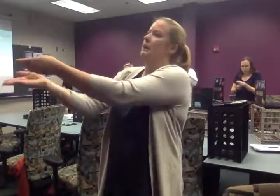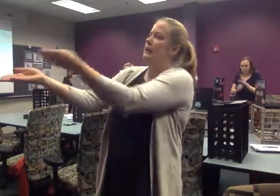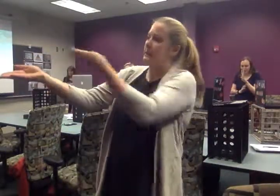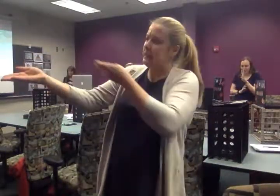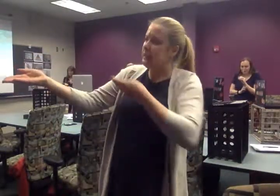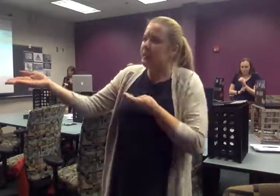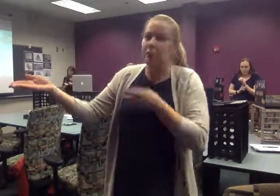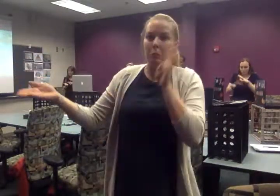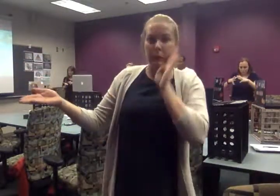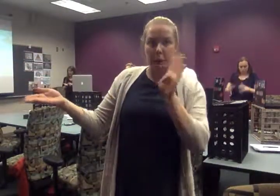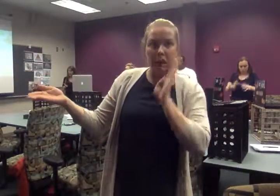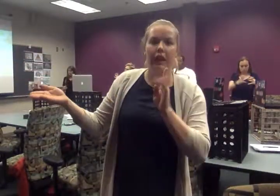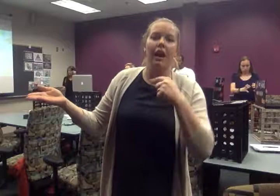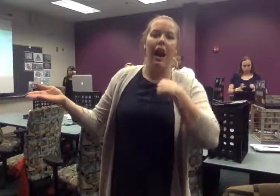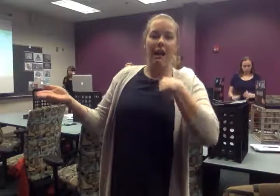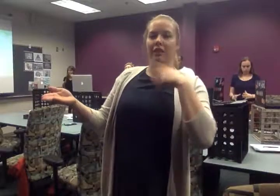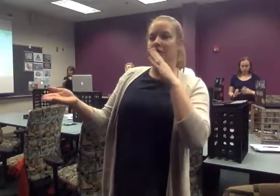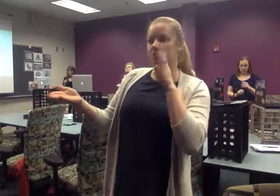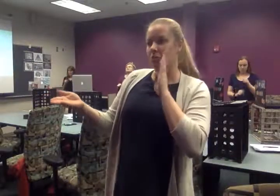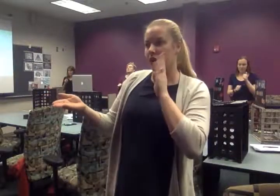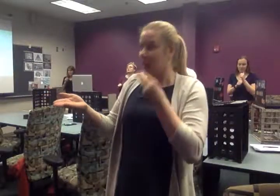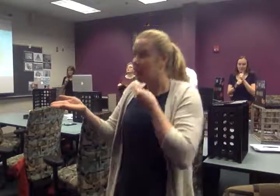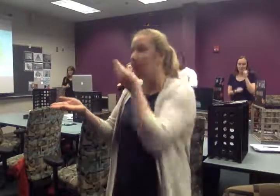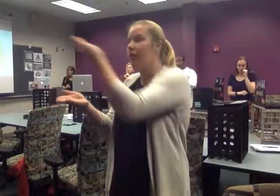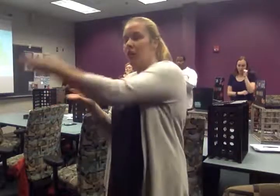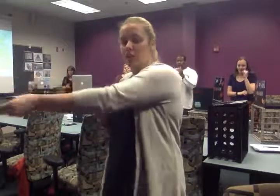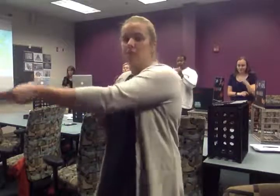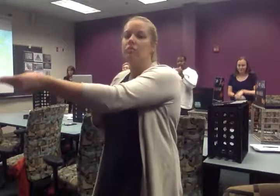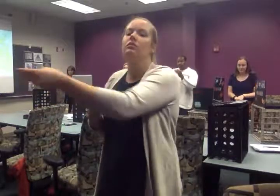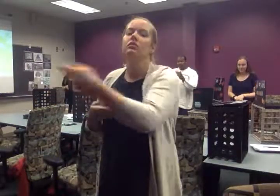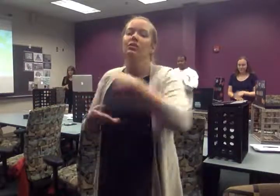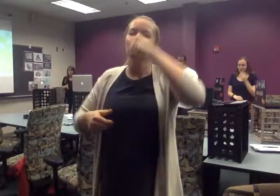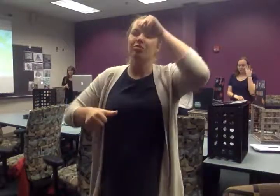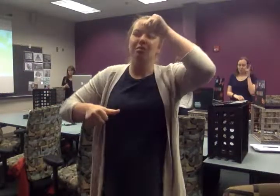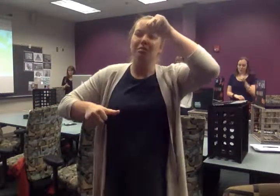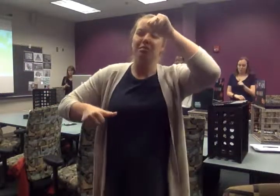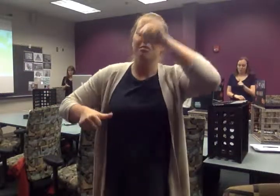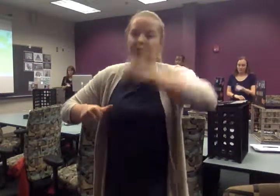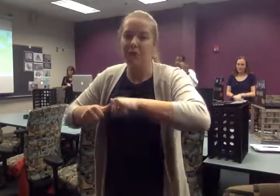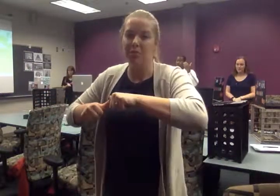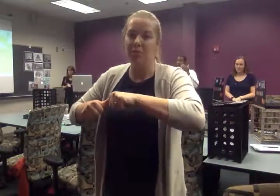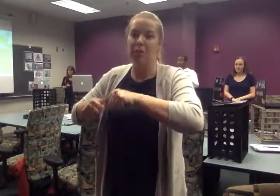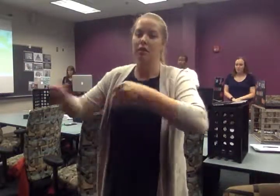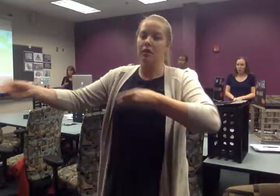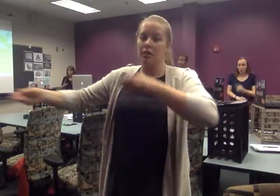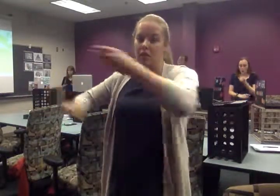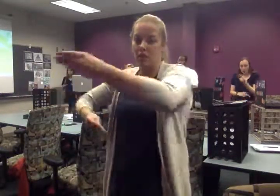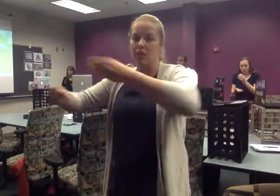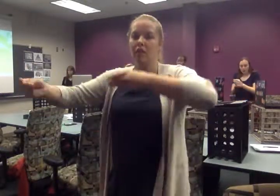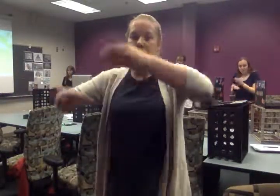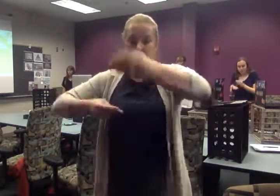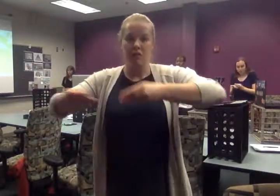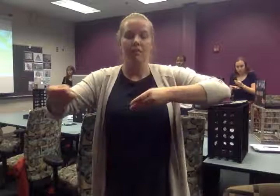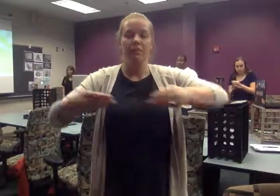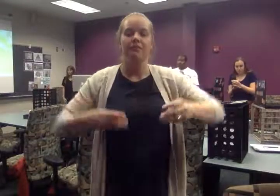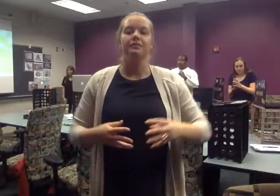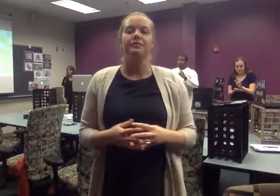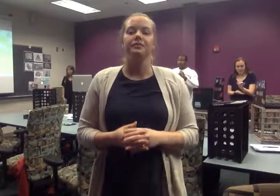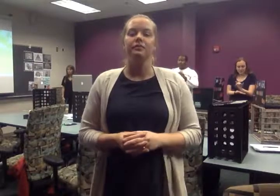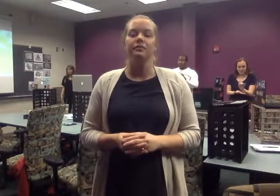early civilizations of the Fertile Crescent, where the basic monetary unit was the shekel, and 1 shekel's weight in silver was the equivalent of a bushel of